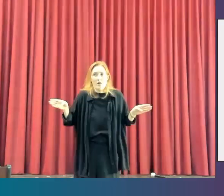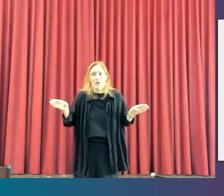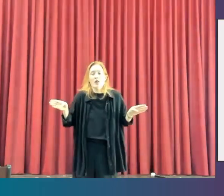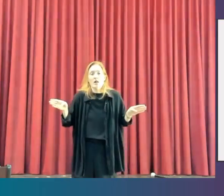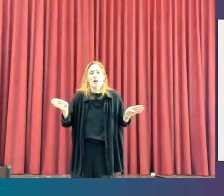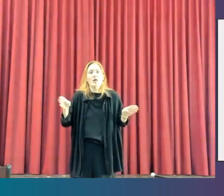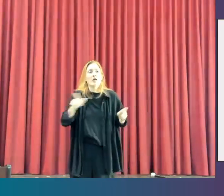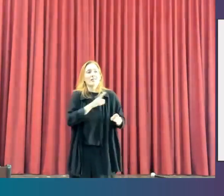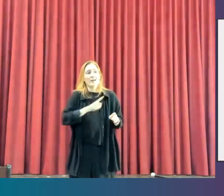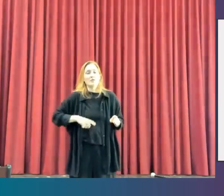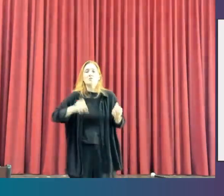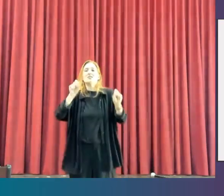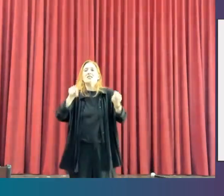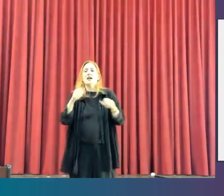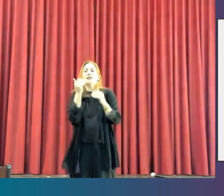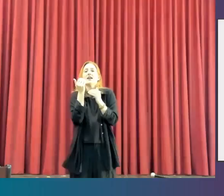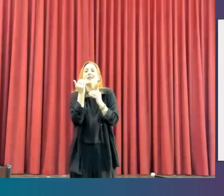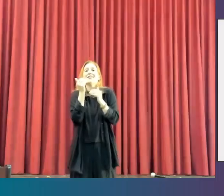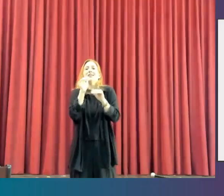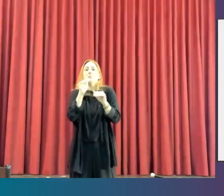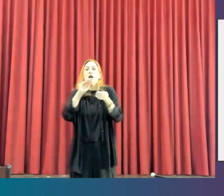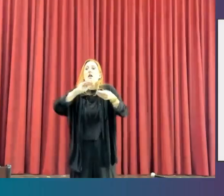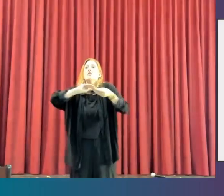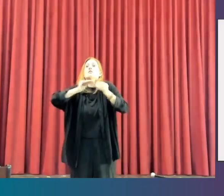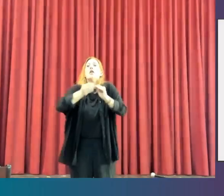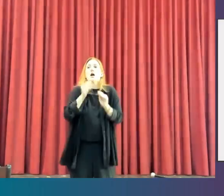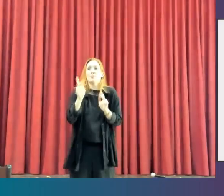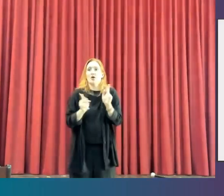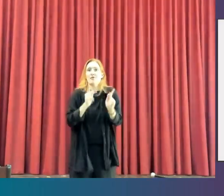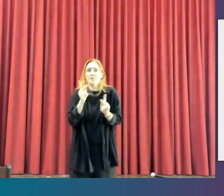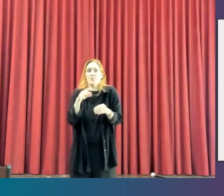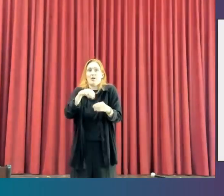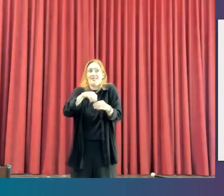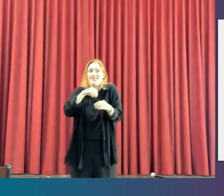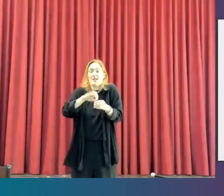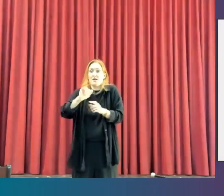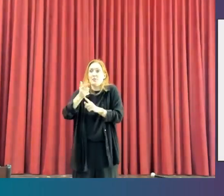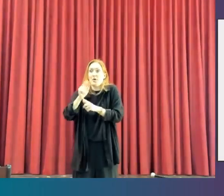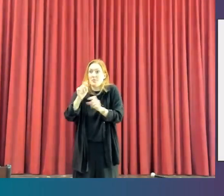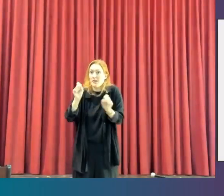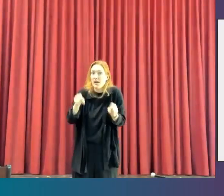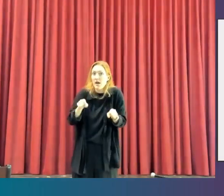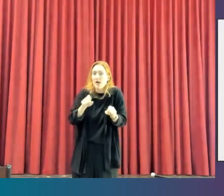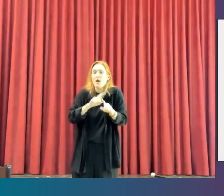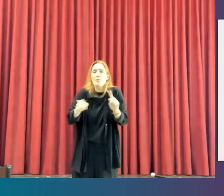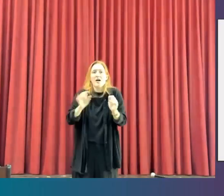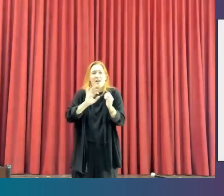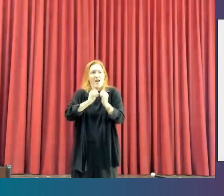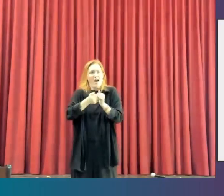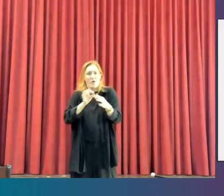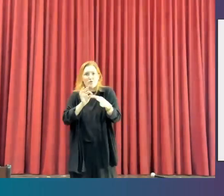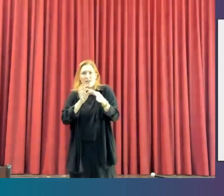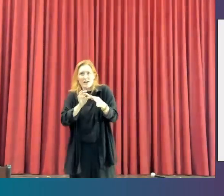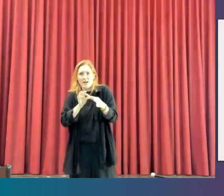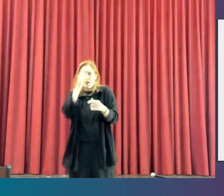of occupants, but not how you're related or if they're your family.